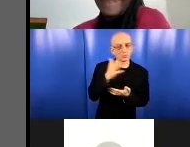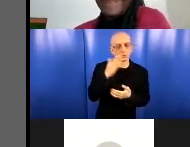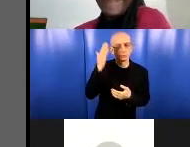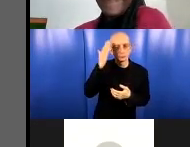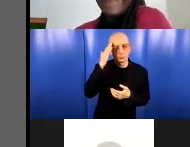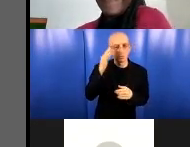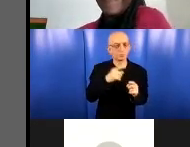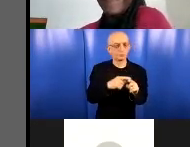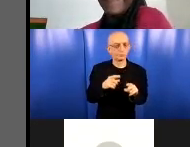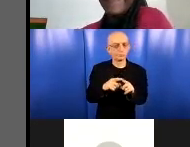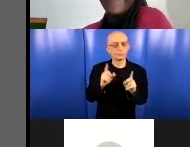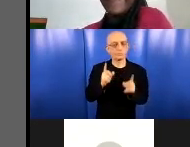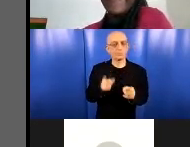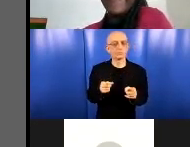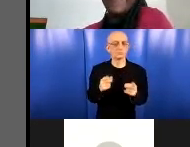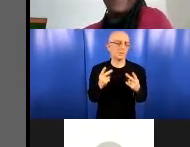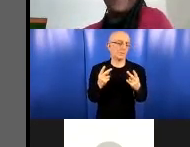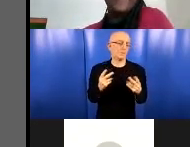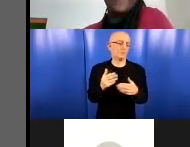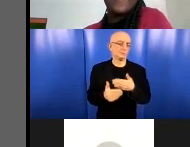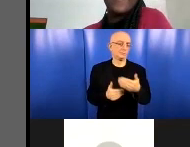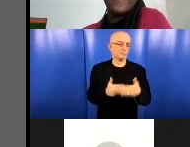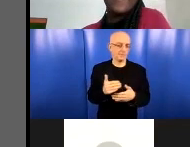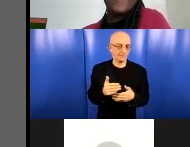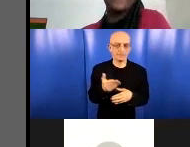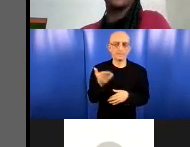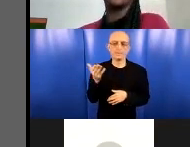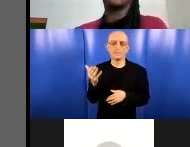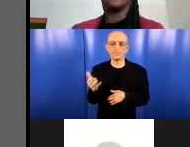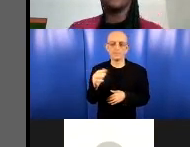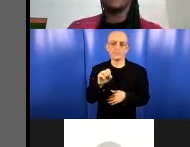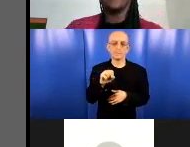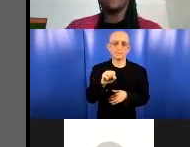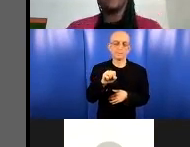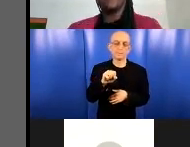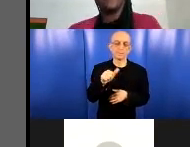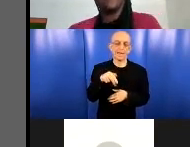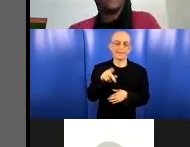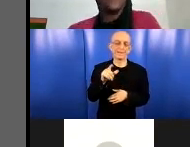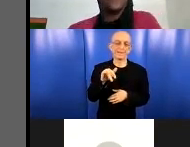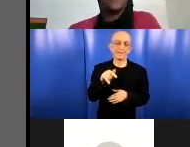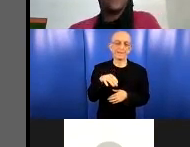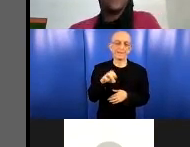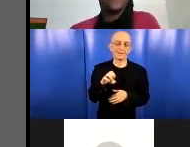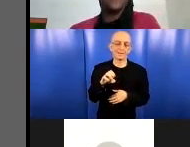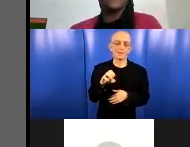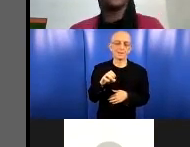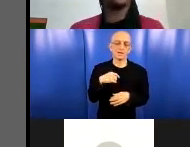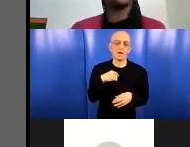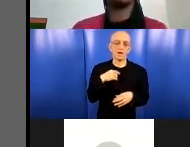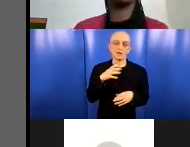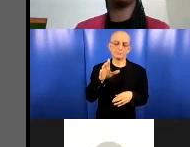also involve the major high-tech companies and organizations like UNESCO, who've been putting a lot